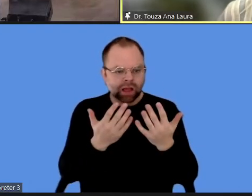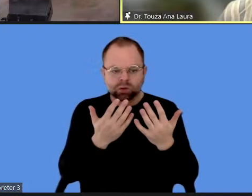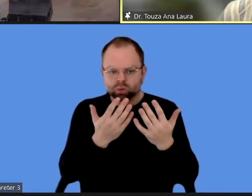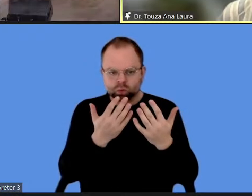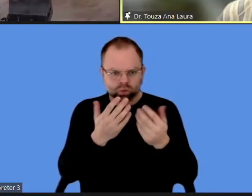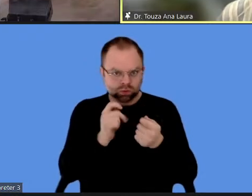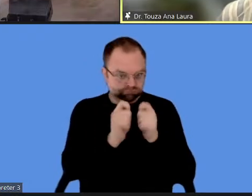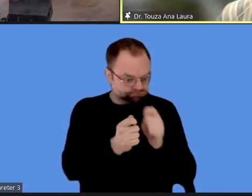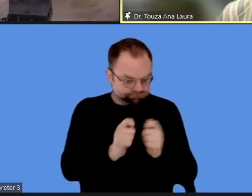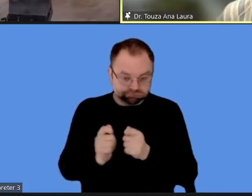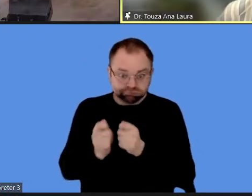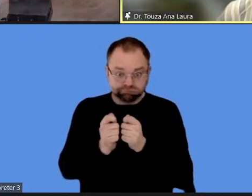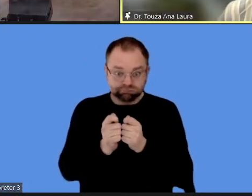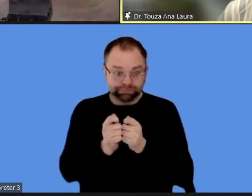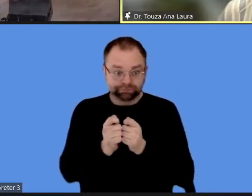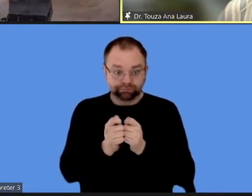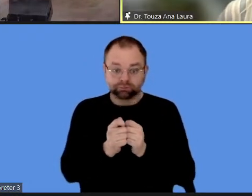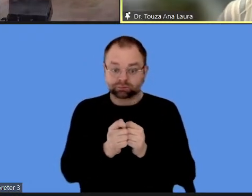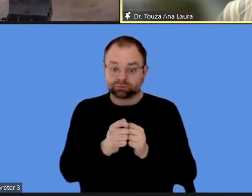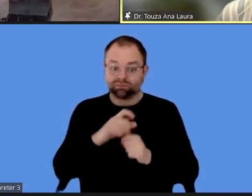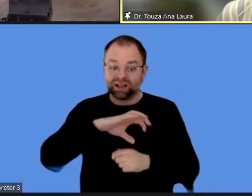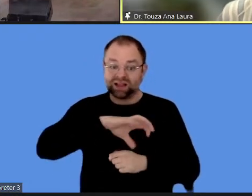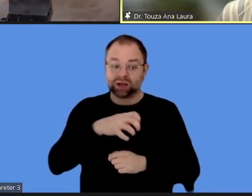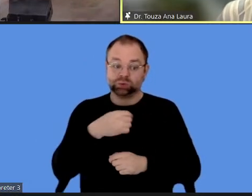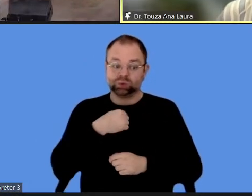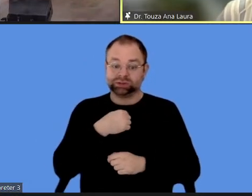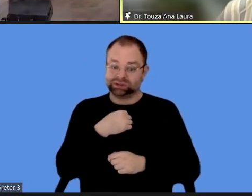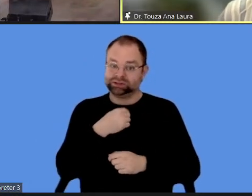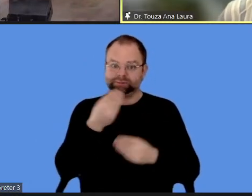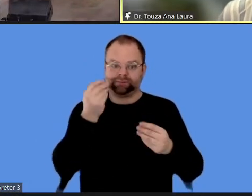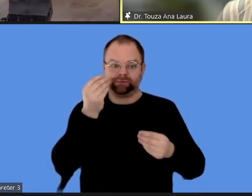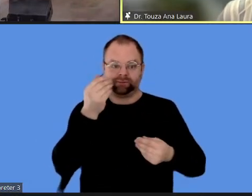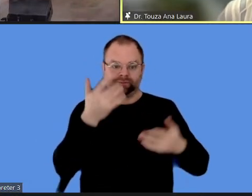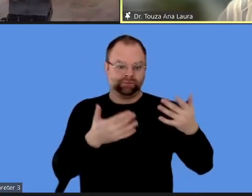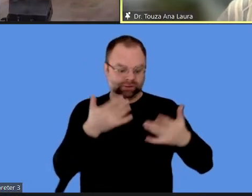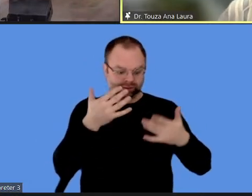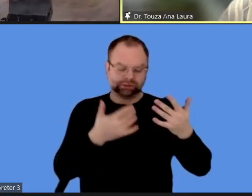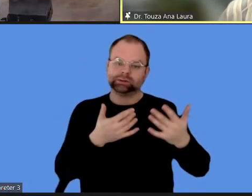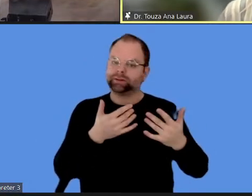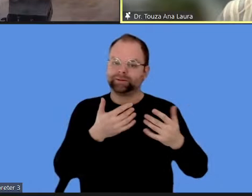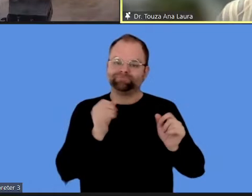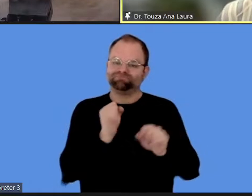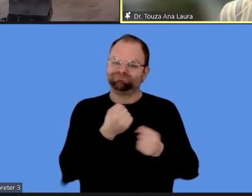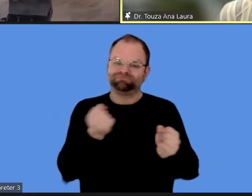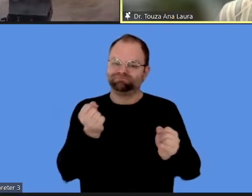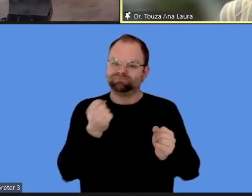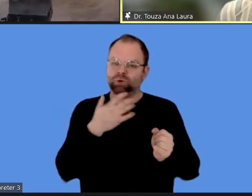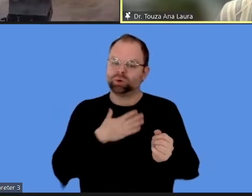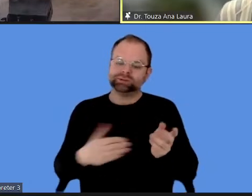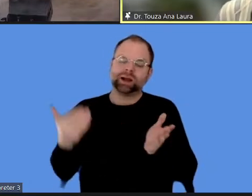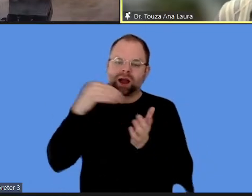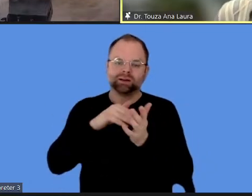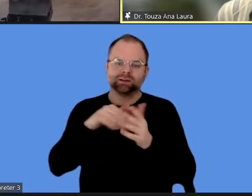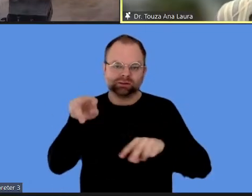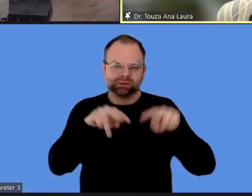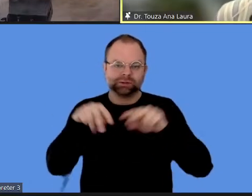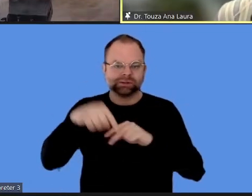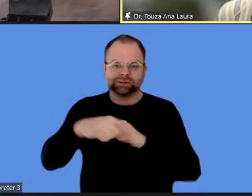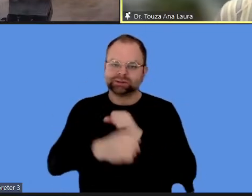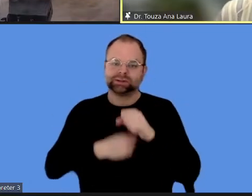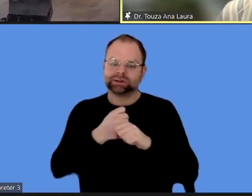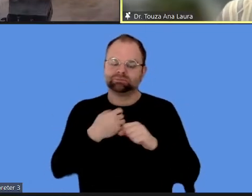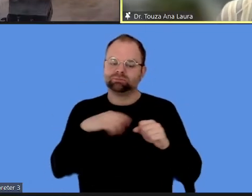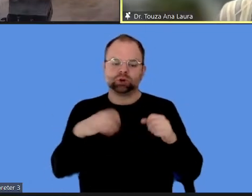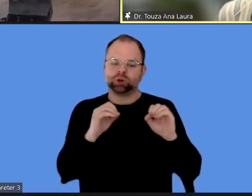an early response. And so far, as I said, we managed to get the